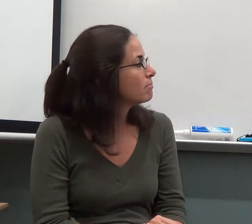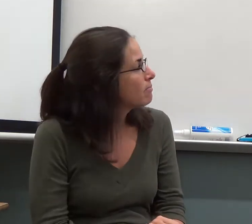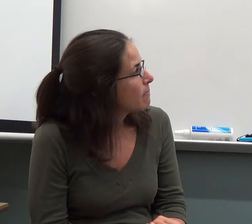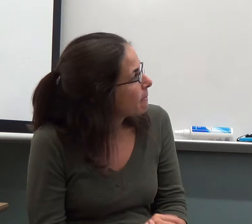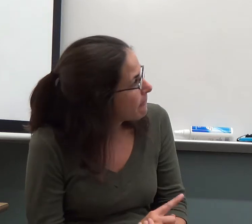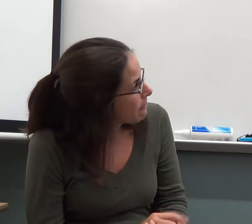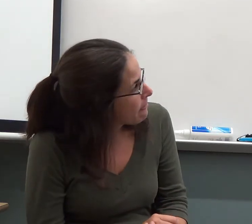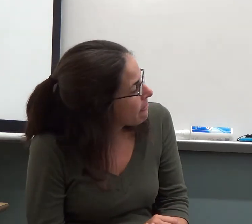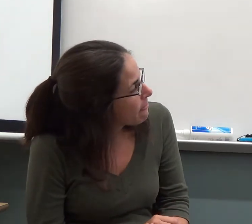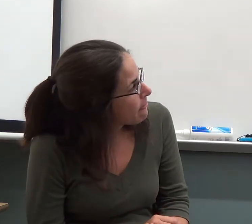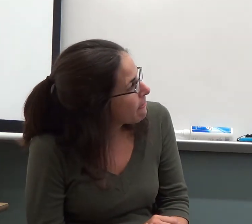The